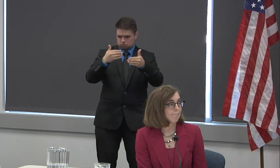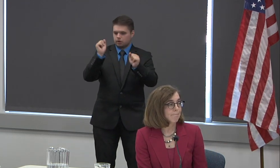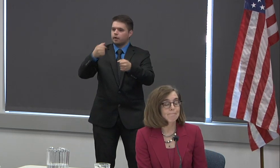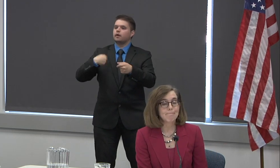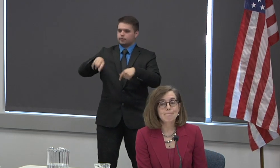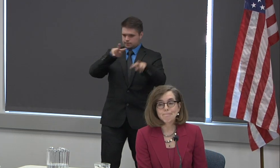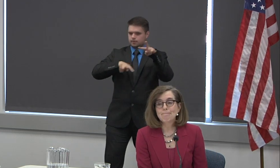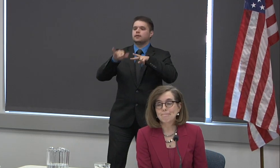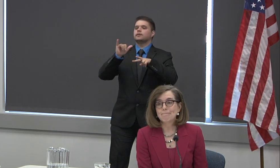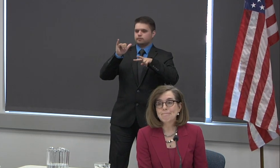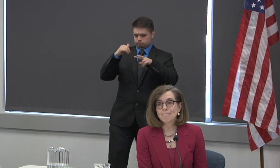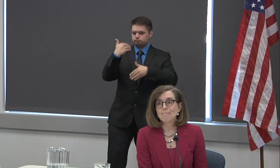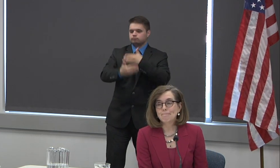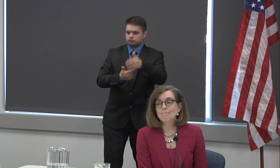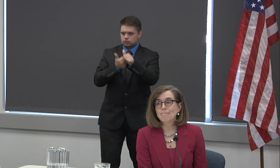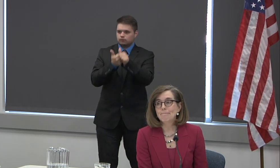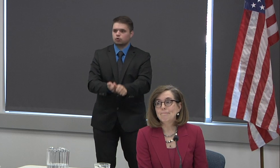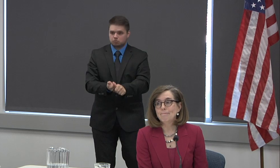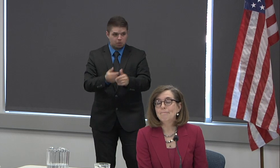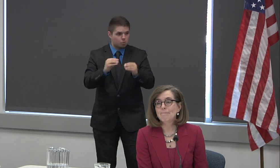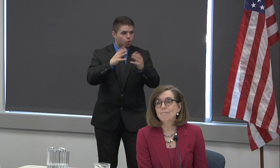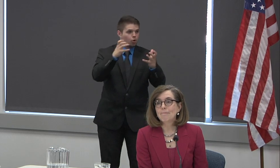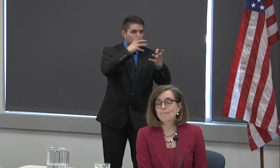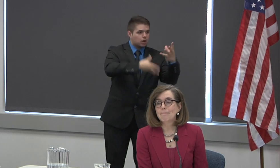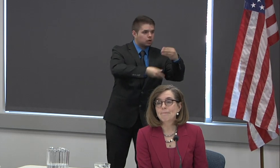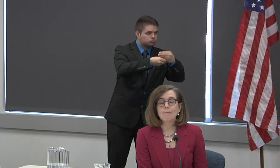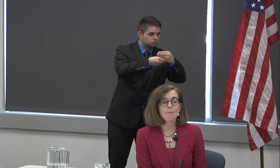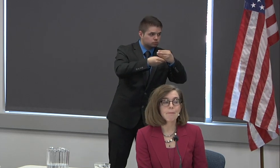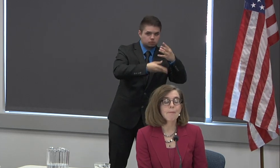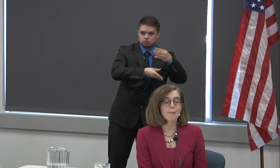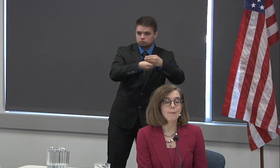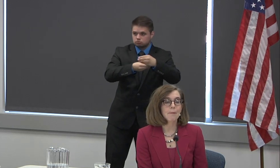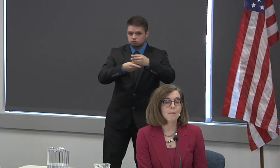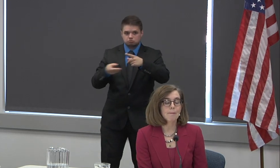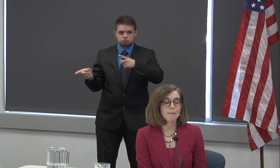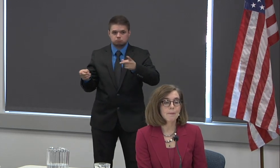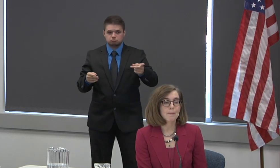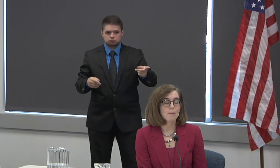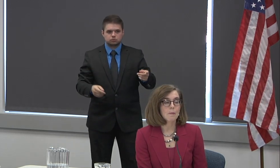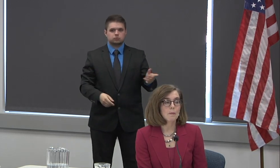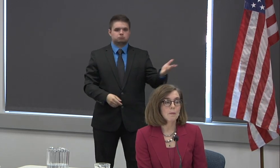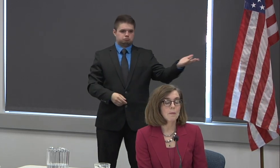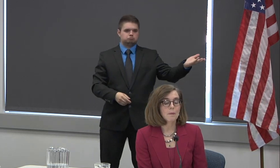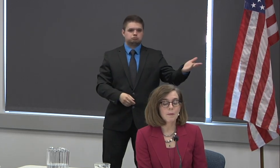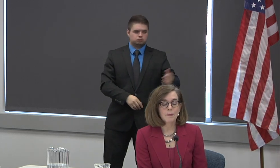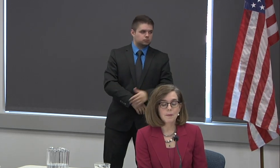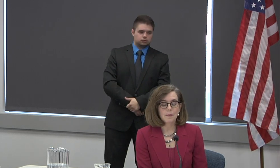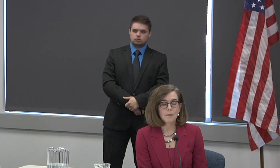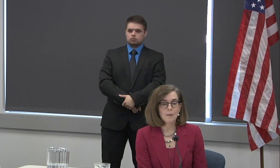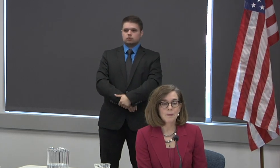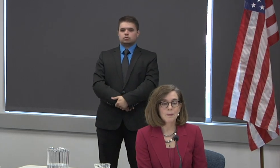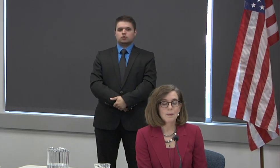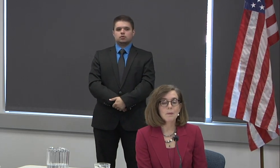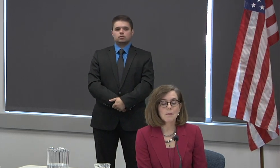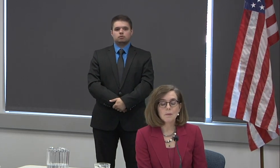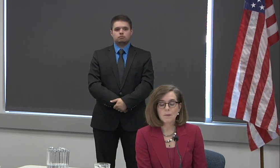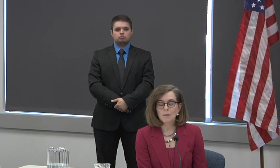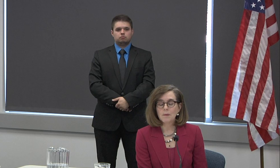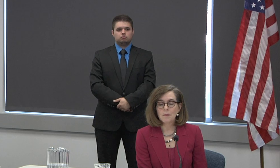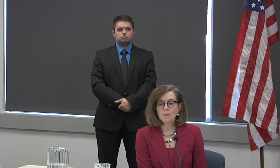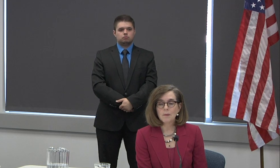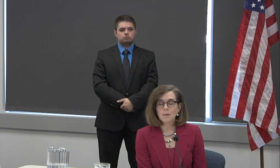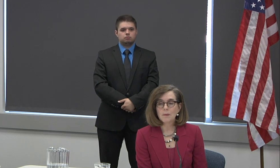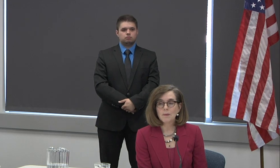think that nailed it. Thank you, Lisa. Our next question will be from Rachel Monahan with Willamette League. Go